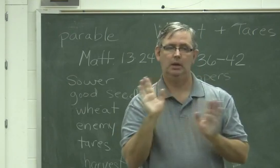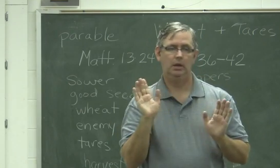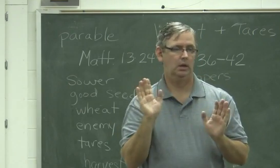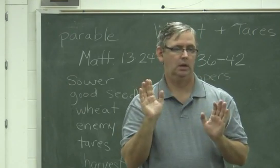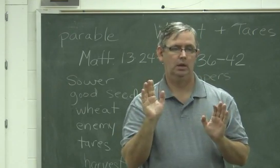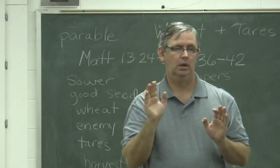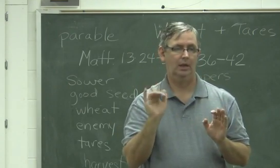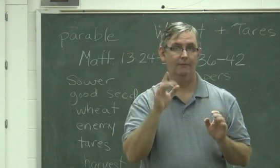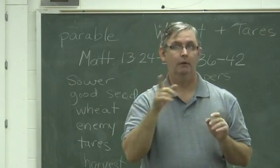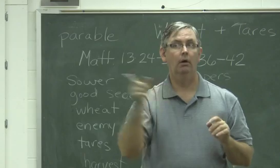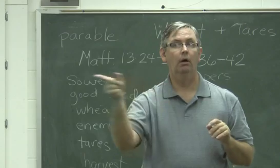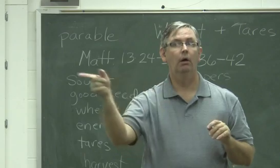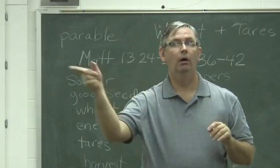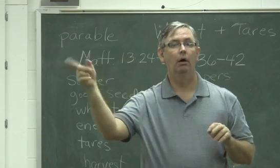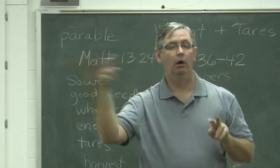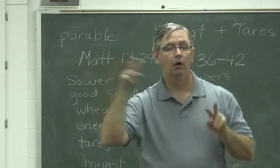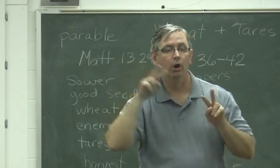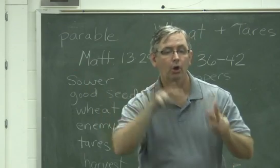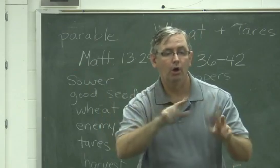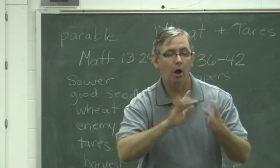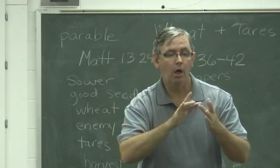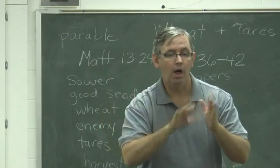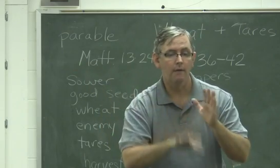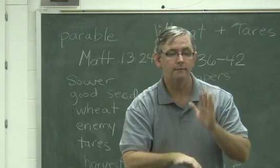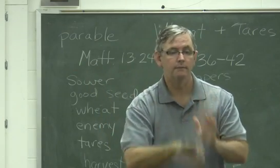and it's there to protect the missionaries,